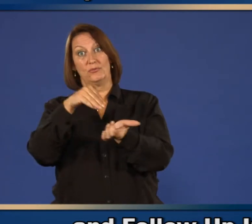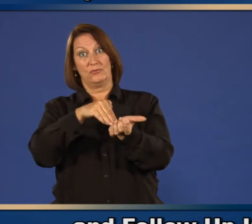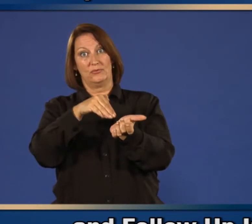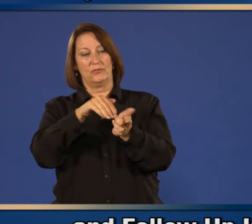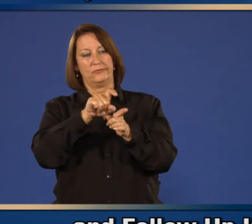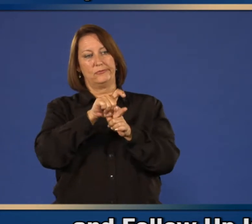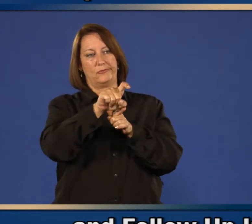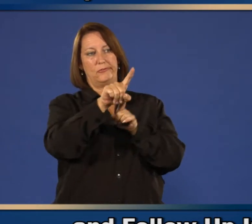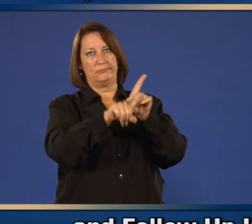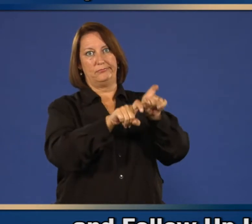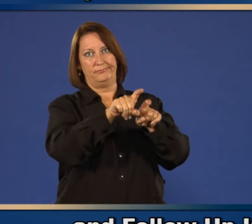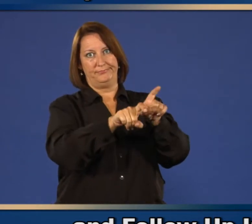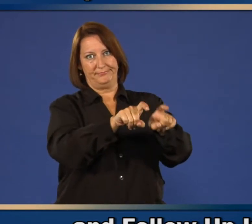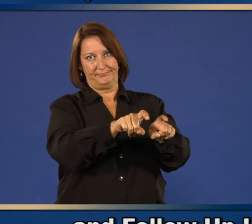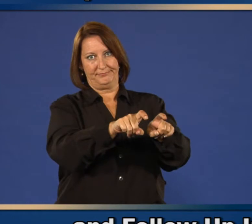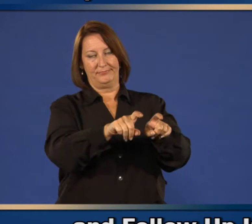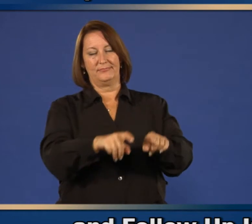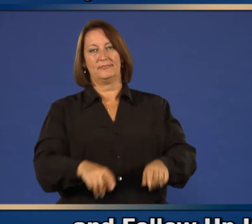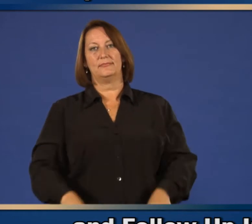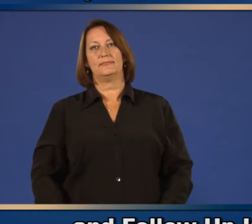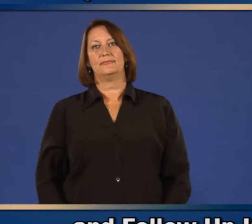provider.